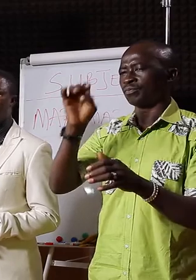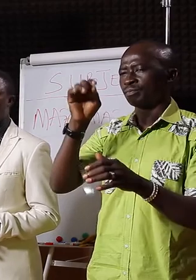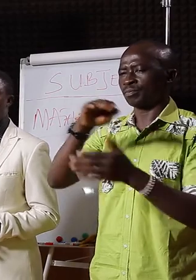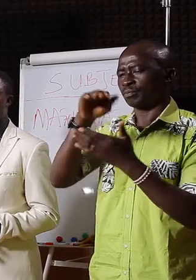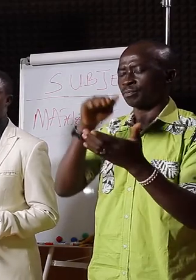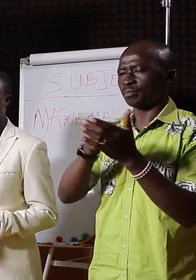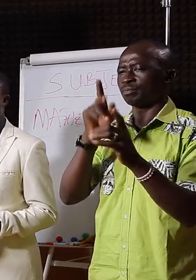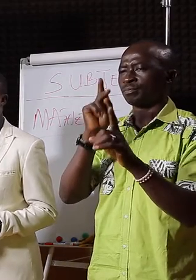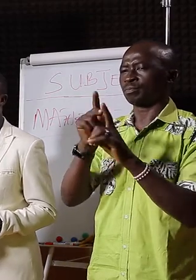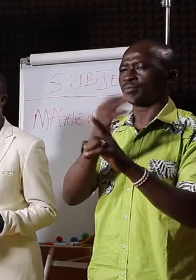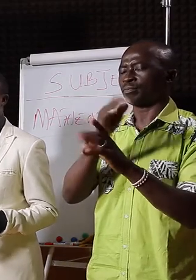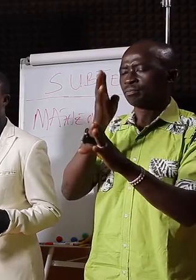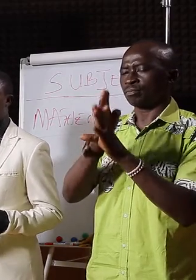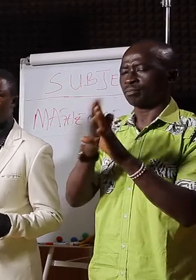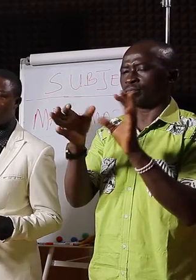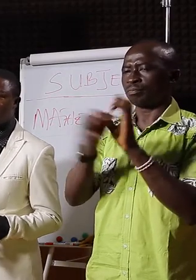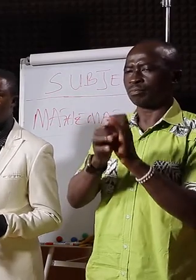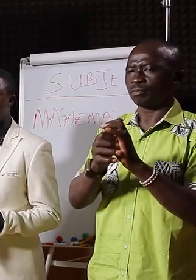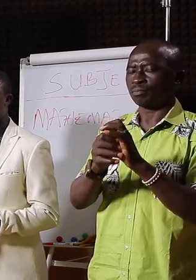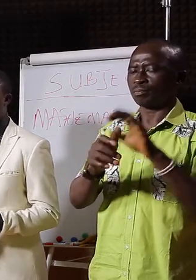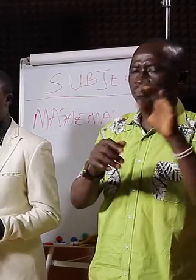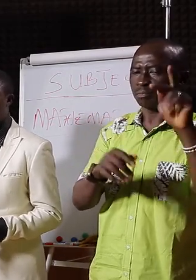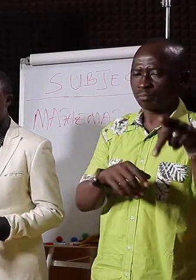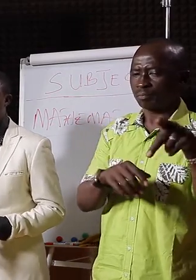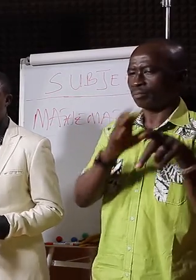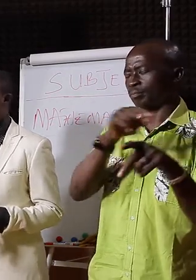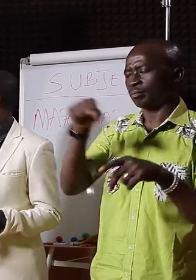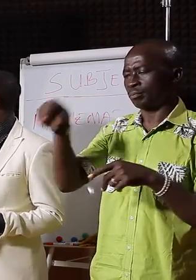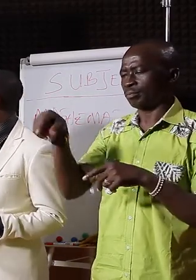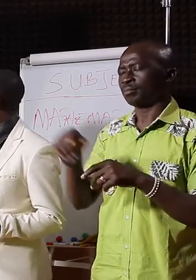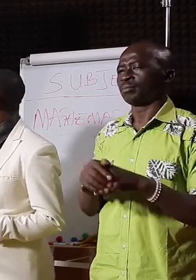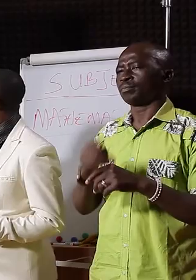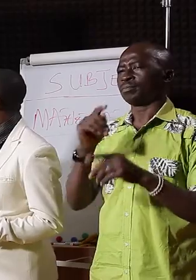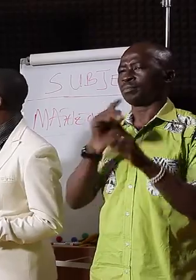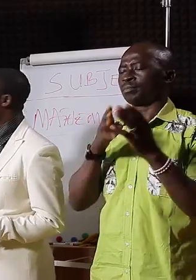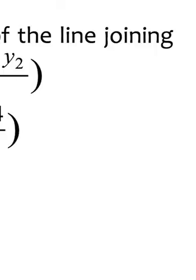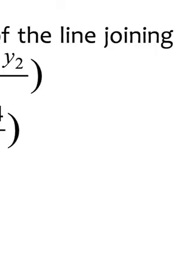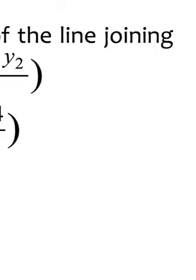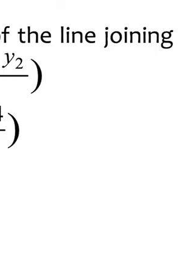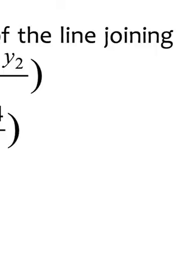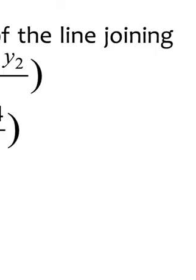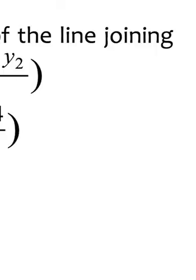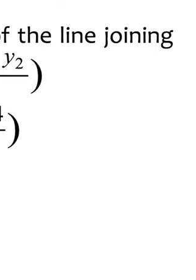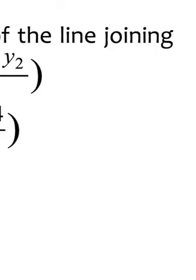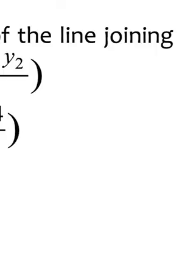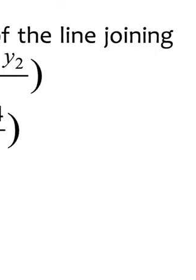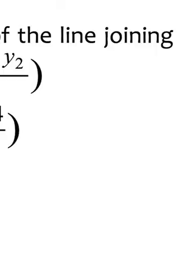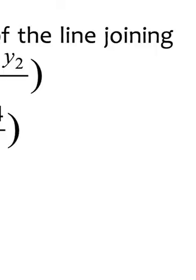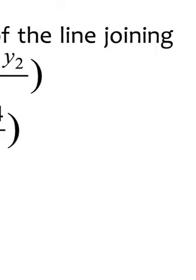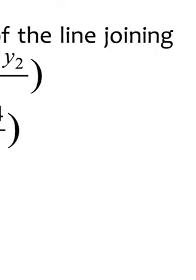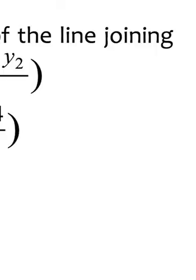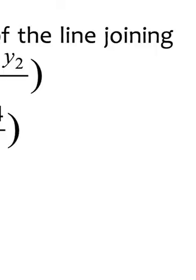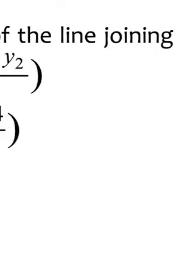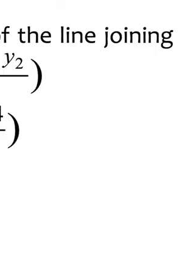the midpoint of the line joining point P and Q. The formula is given by x1